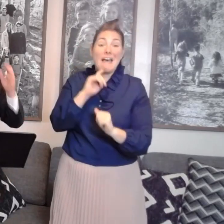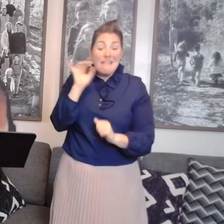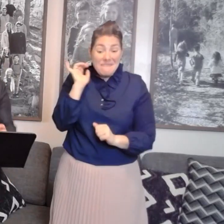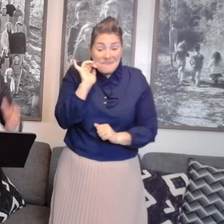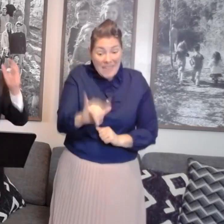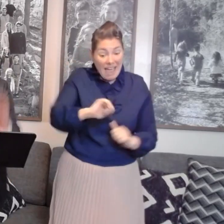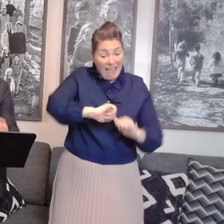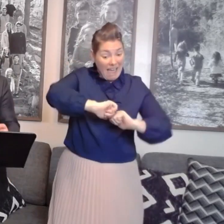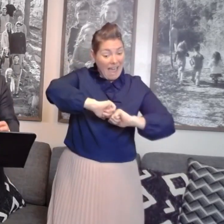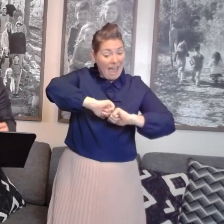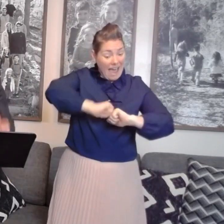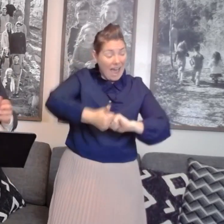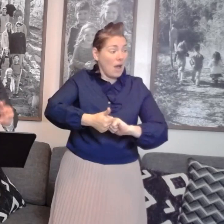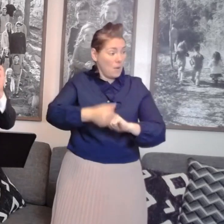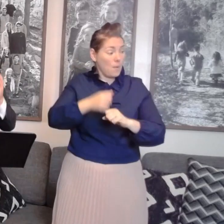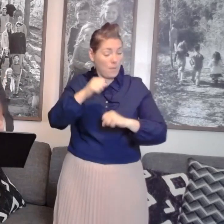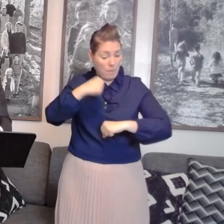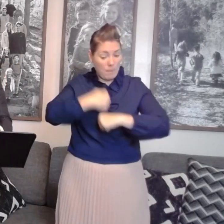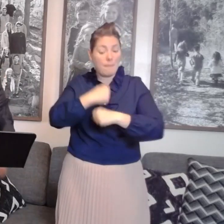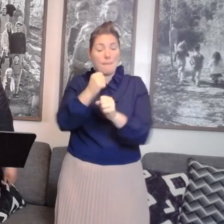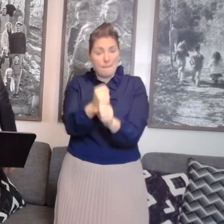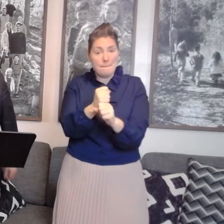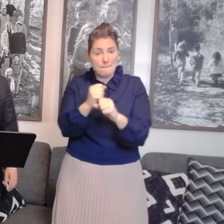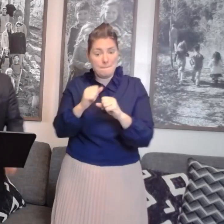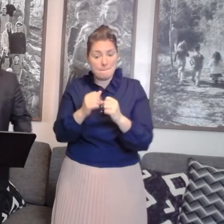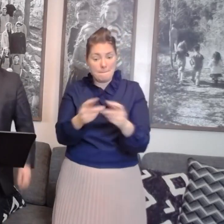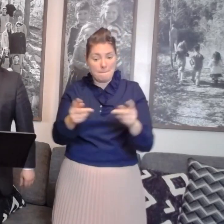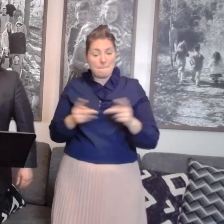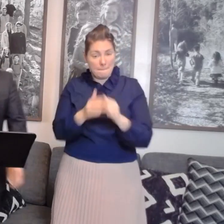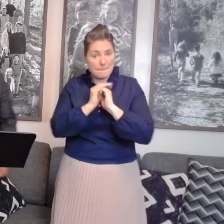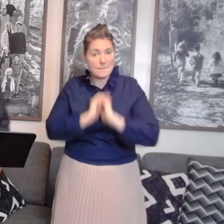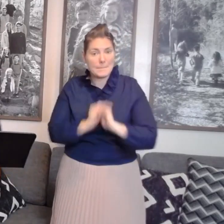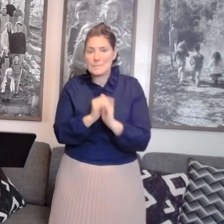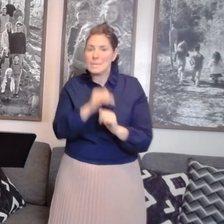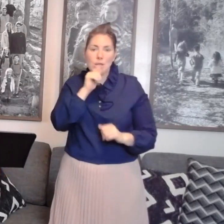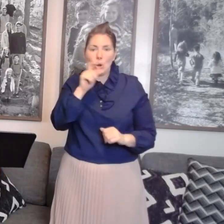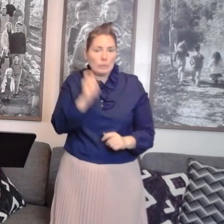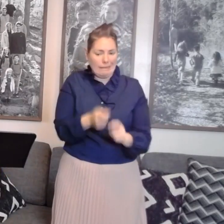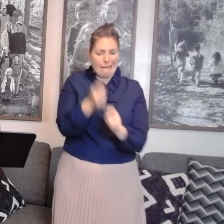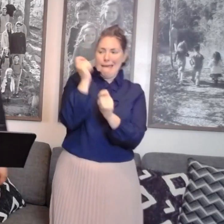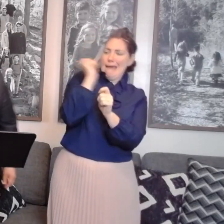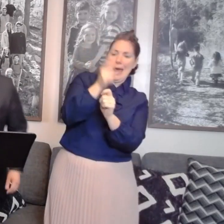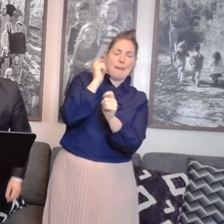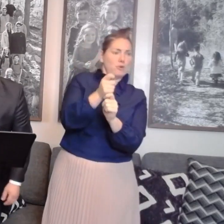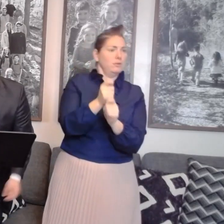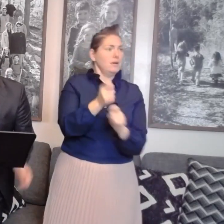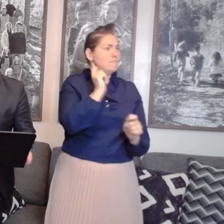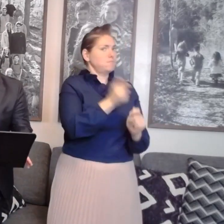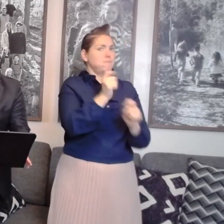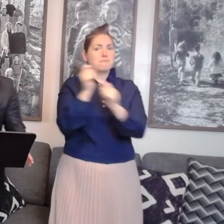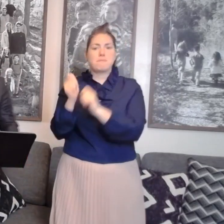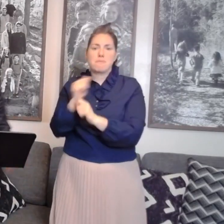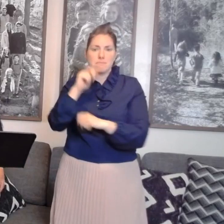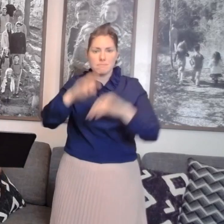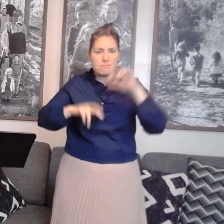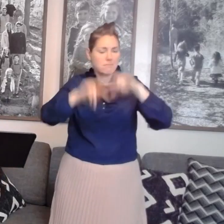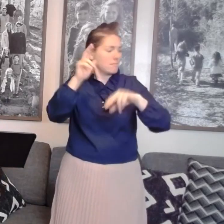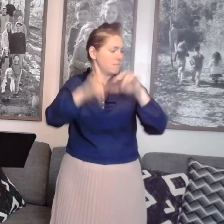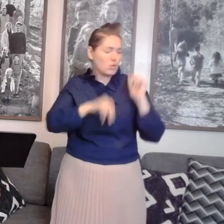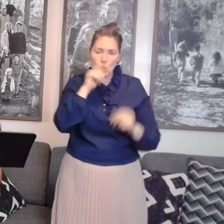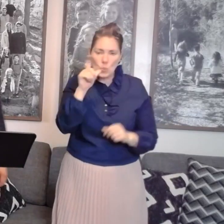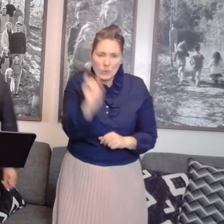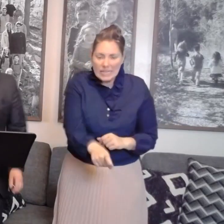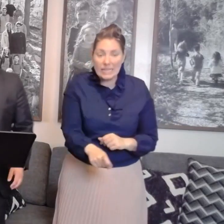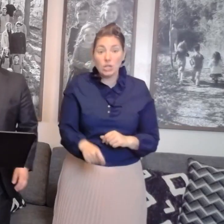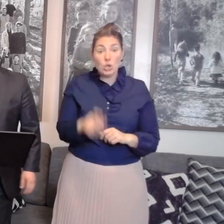you build God a sanctuary. Yes. You don't need a hammer to build God a sanctuary. You don't